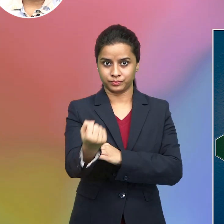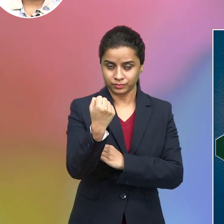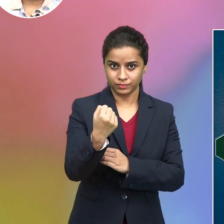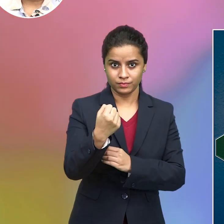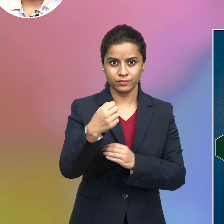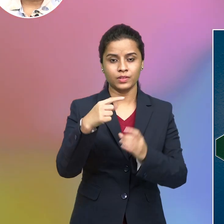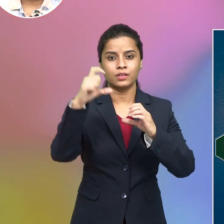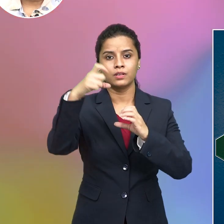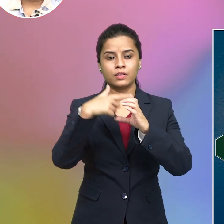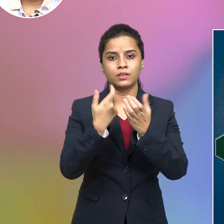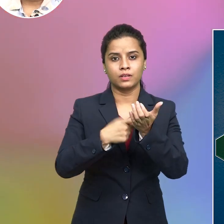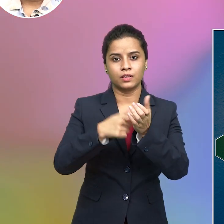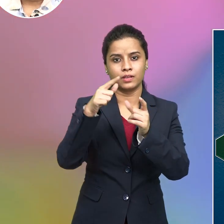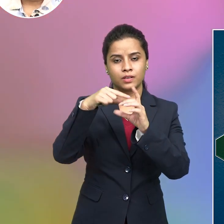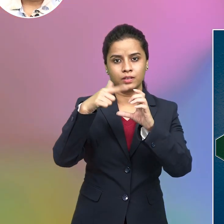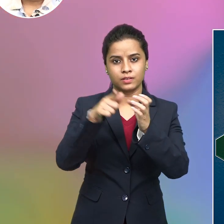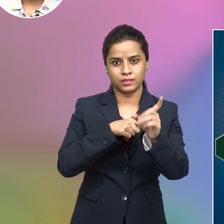energy currency of the cell.